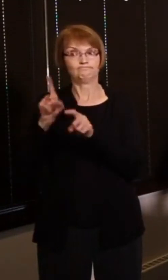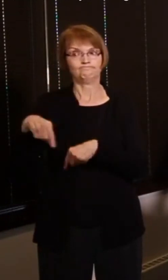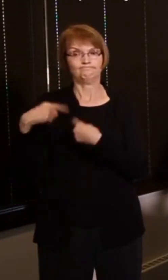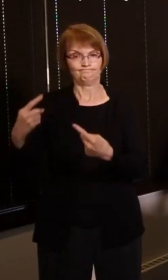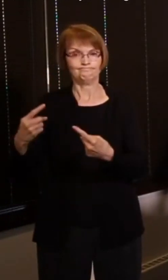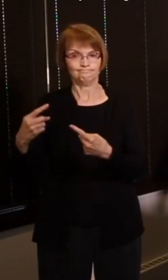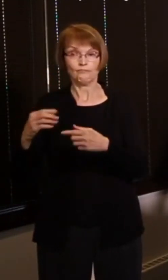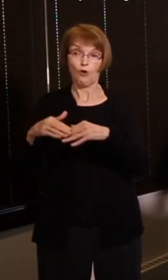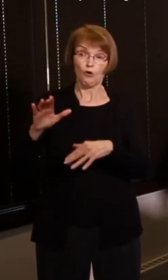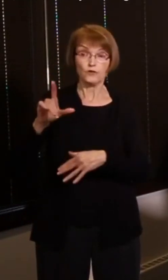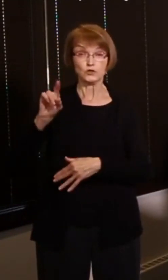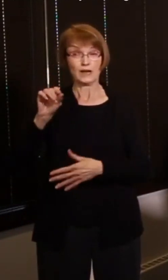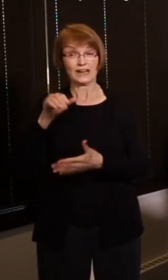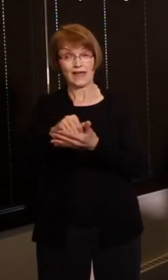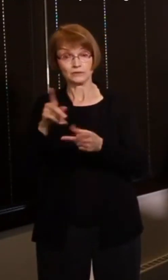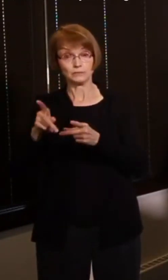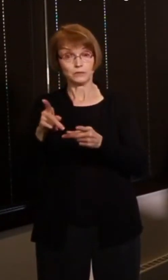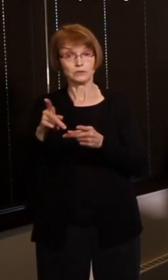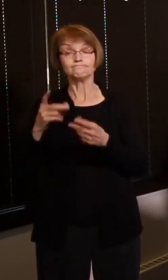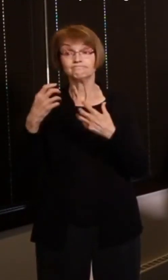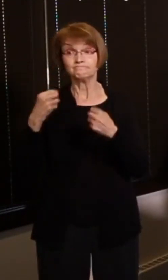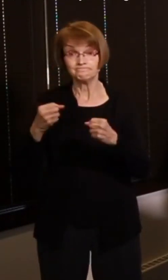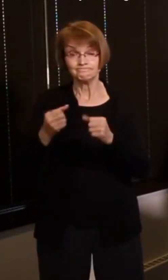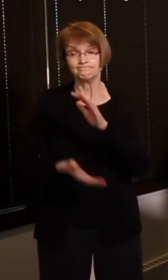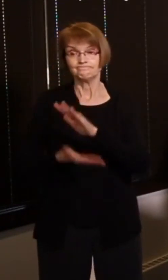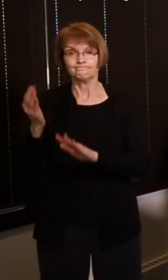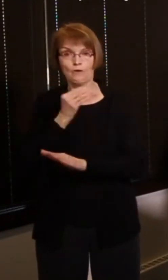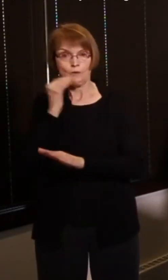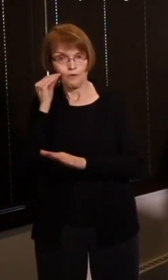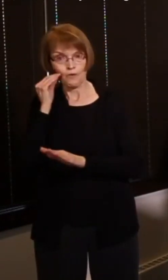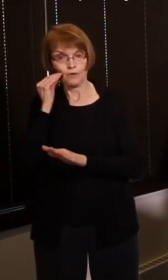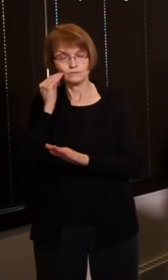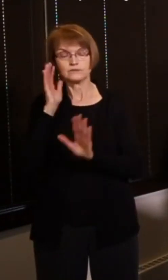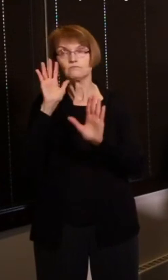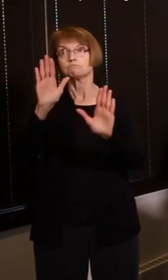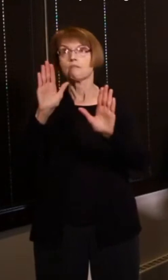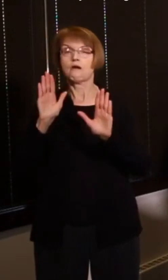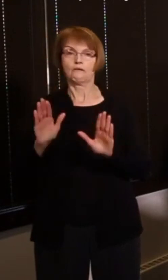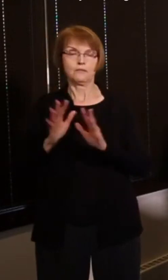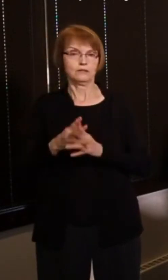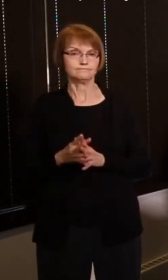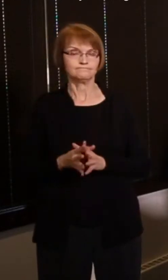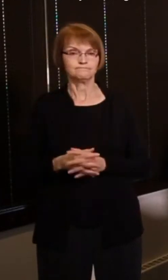discharged over 20,000 COVID patients from our hospitals, a remarkable feat.